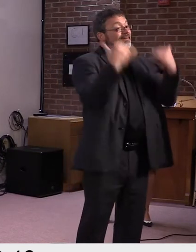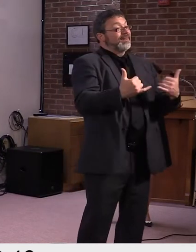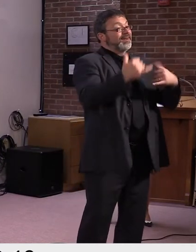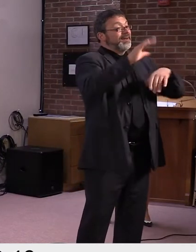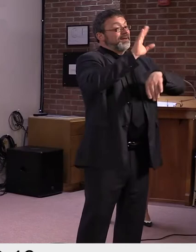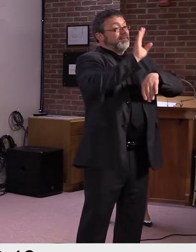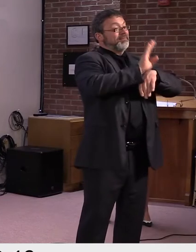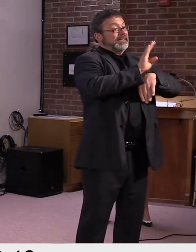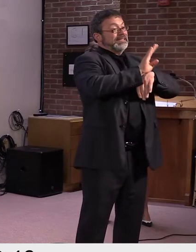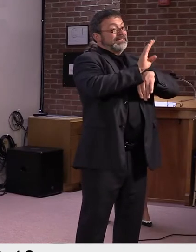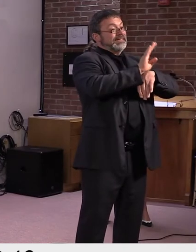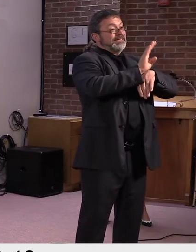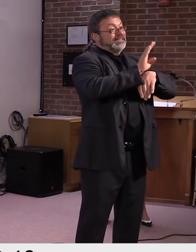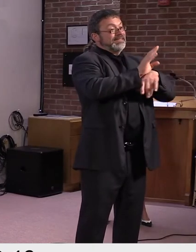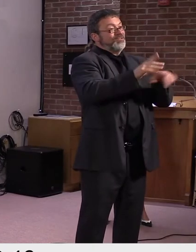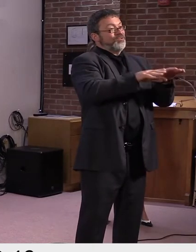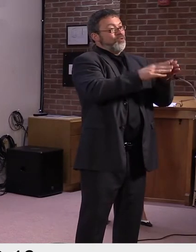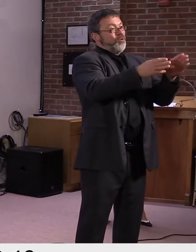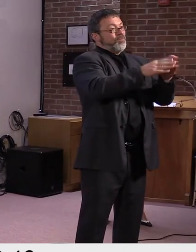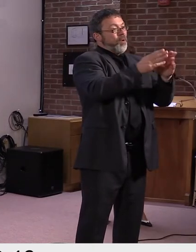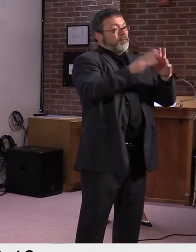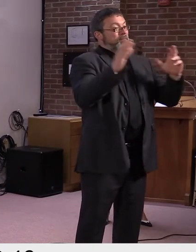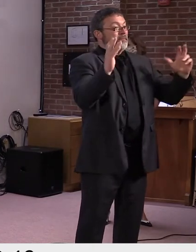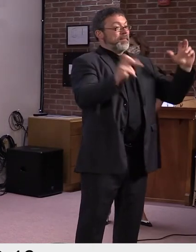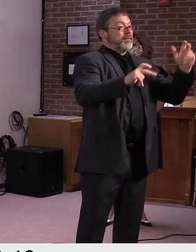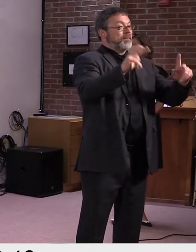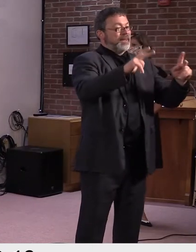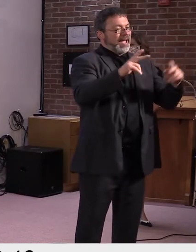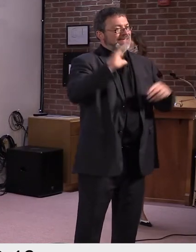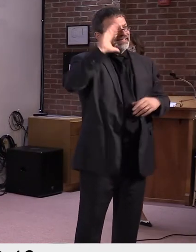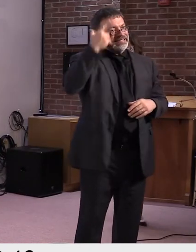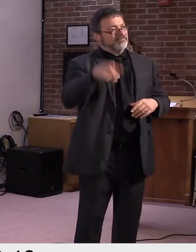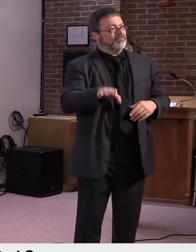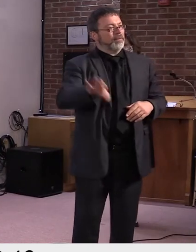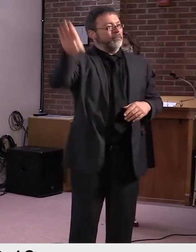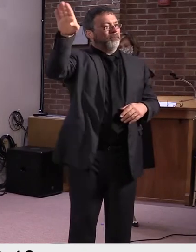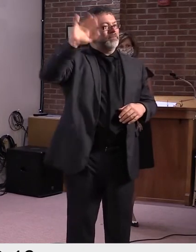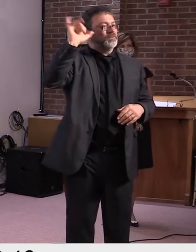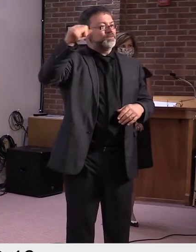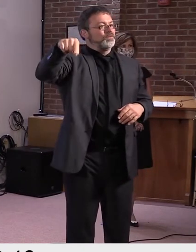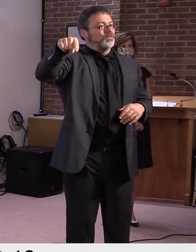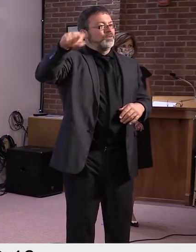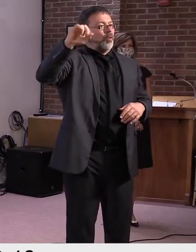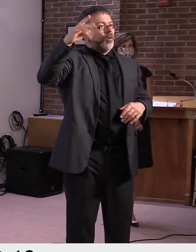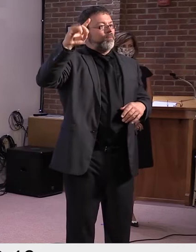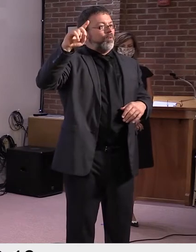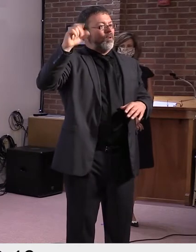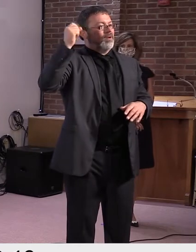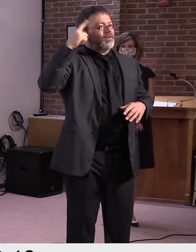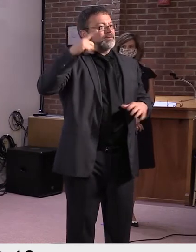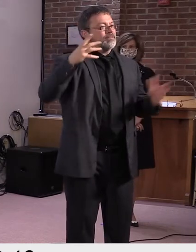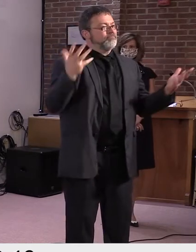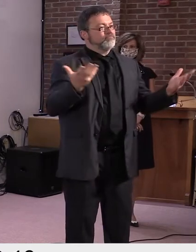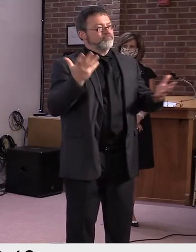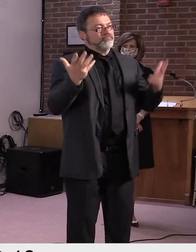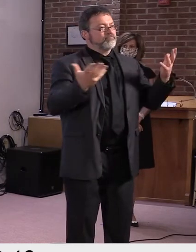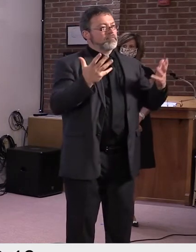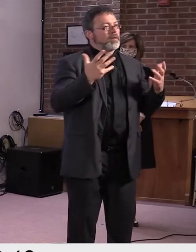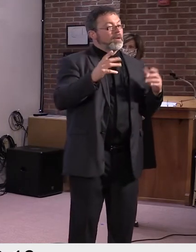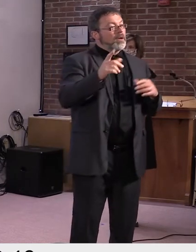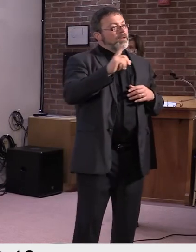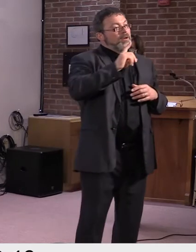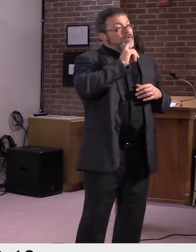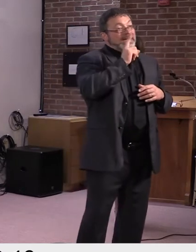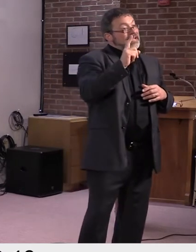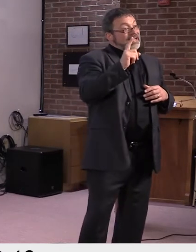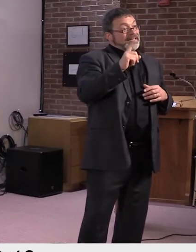though, in some respects, that it's increasing at a very, very rapid pace, getting back to where